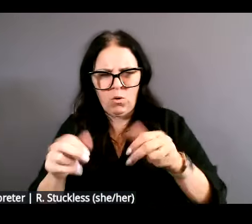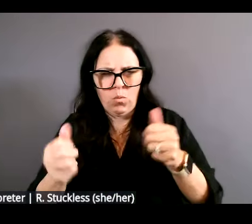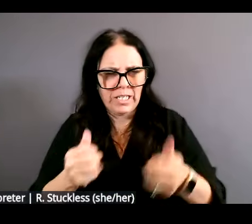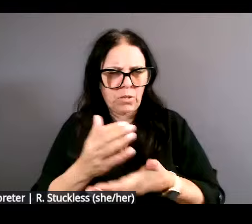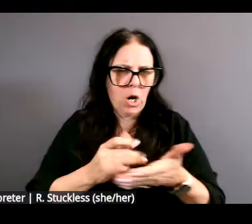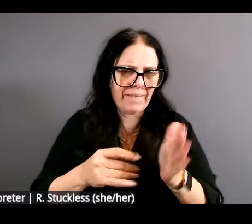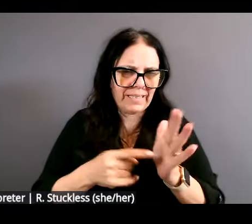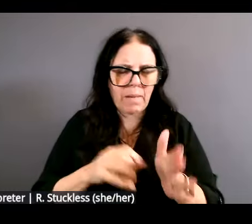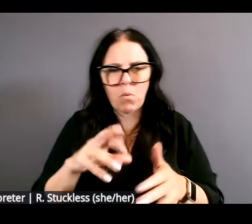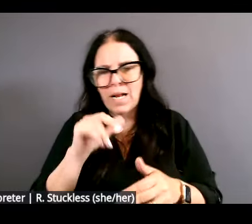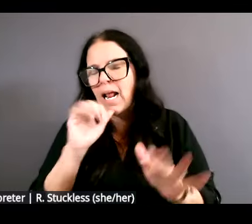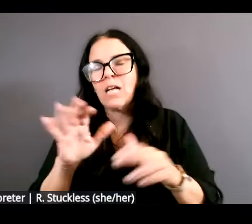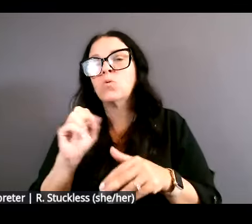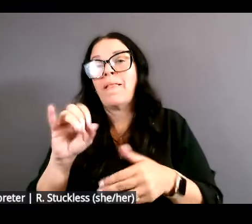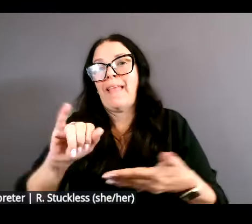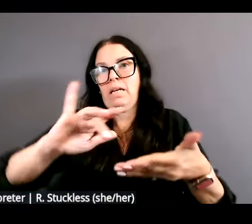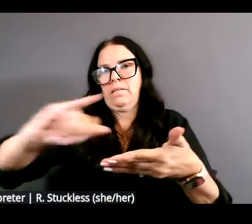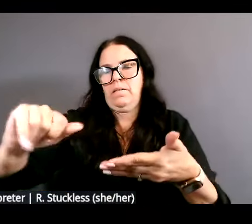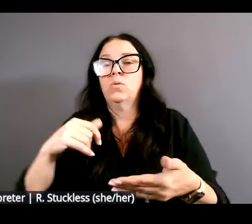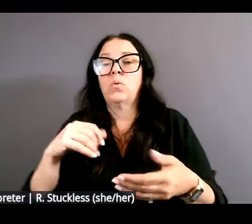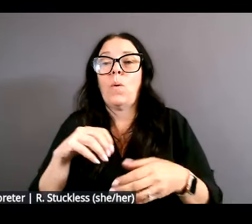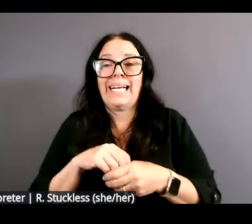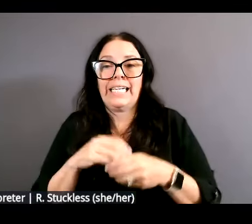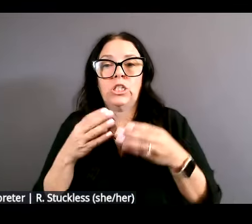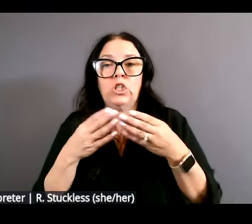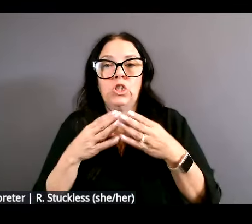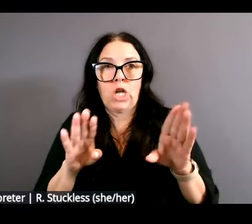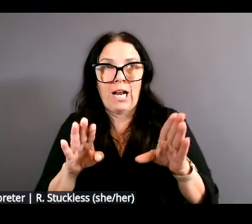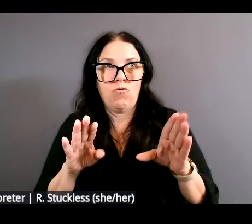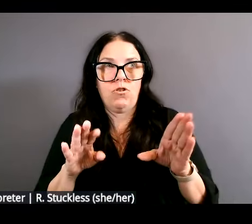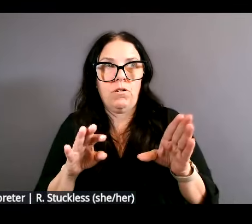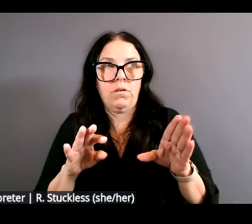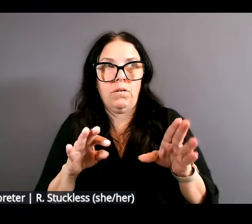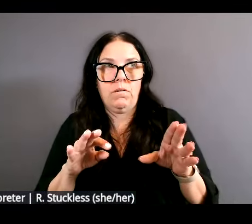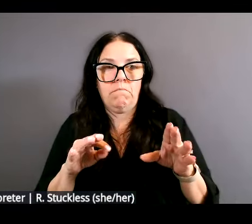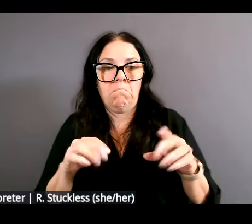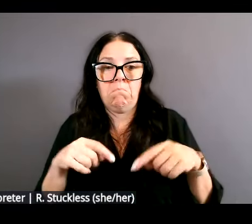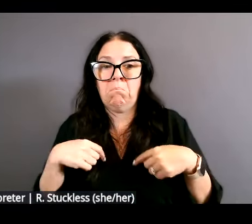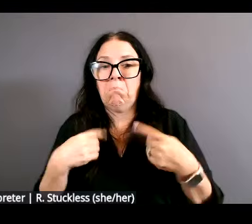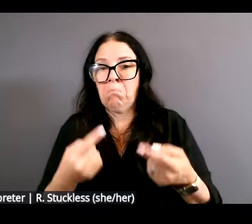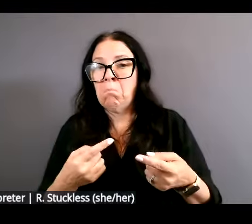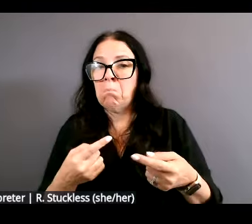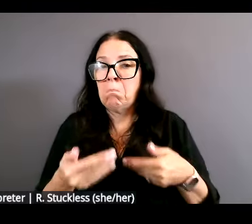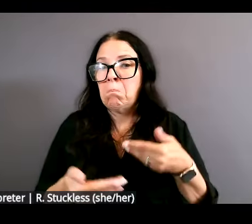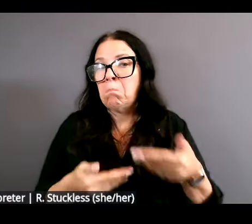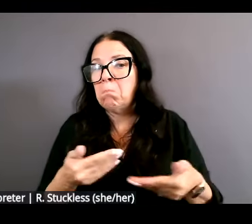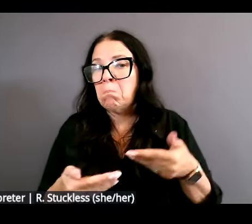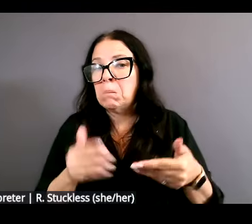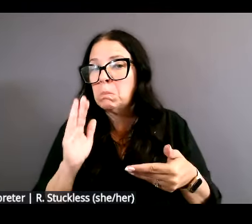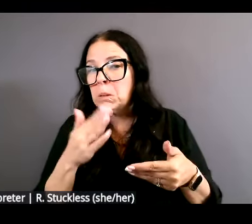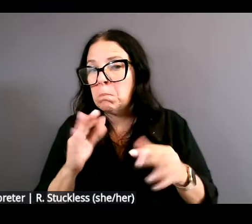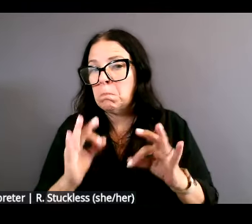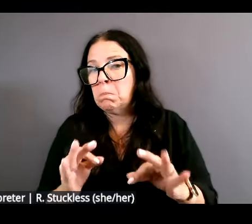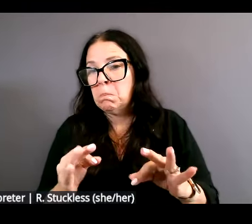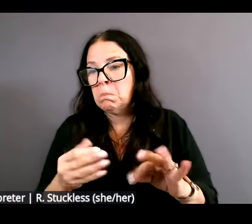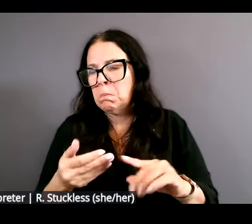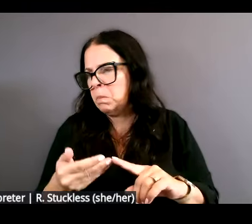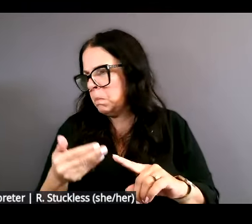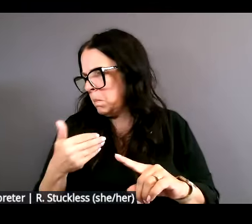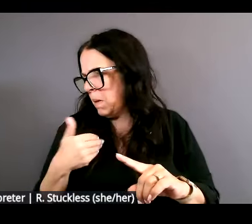not. So I think in general, this is worked pretty well in the last couple of cycles. I actually don't recall last